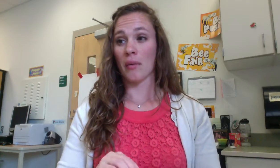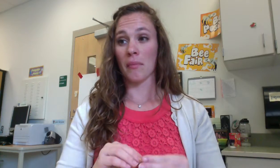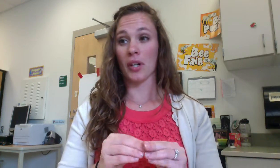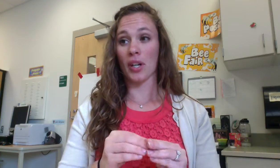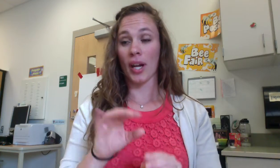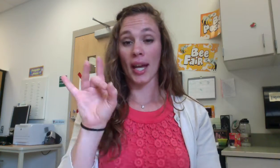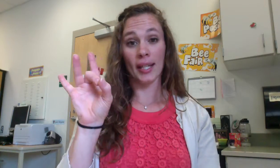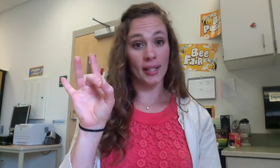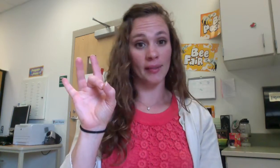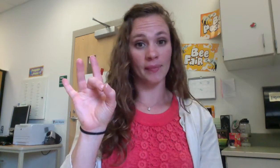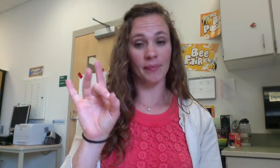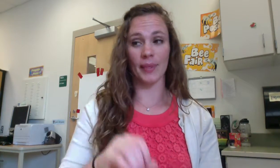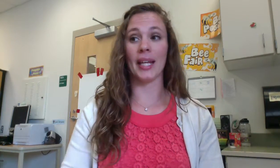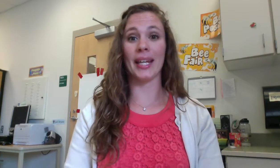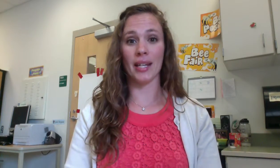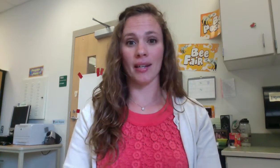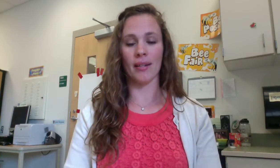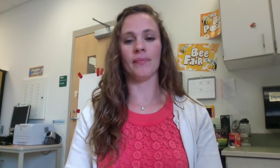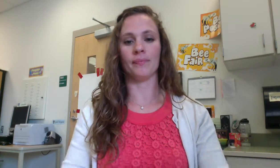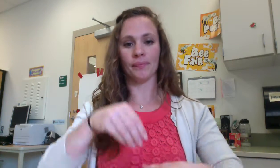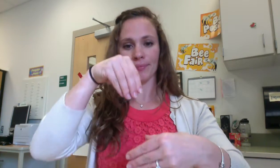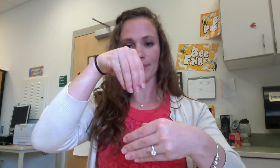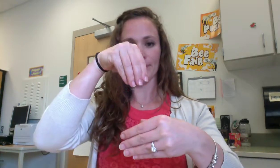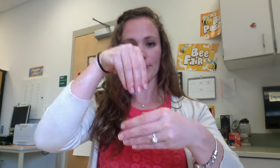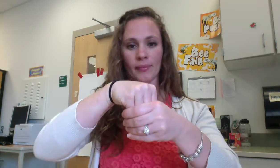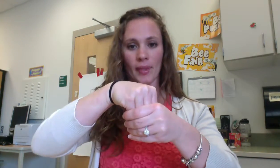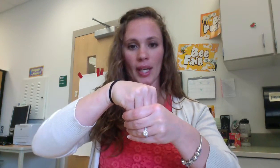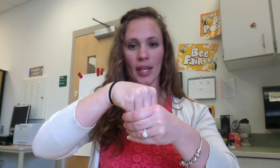Number eight, in, in.